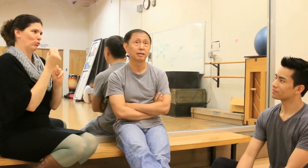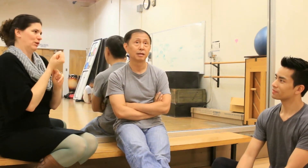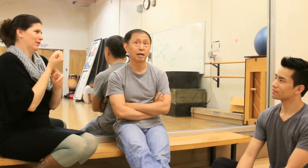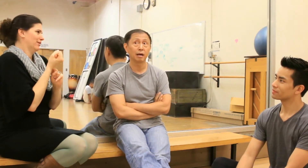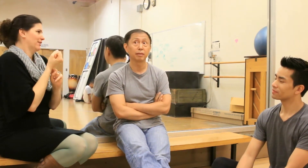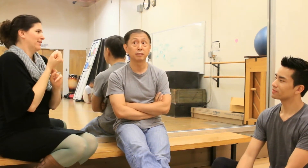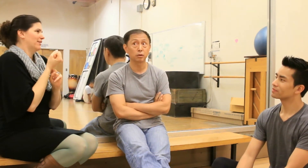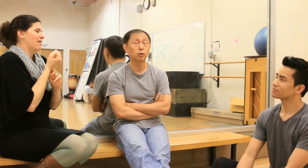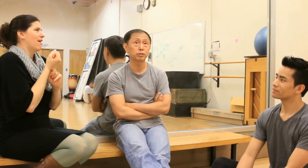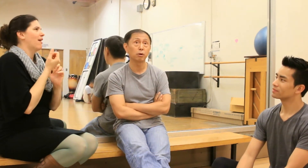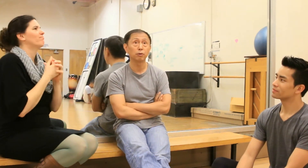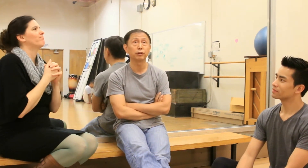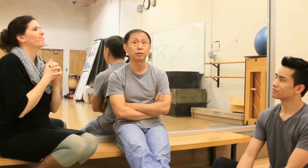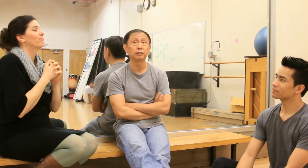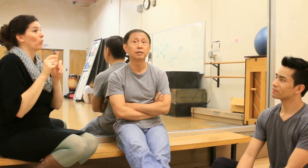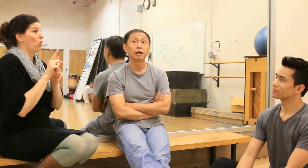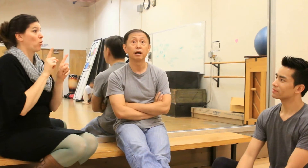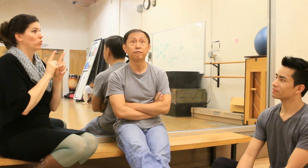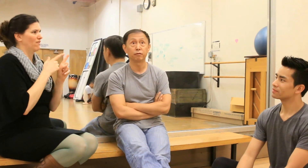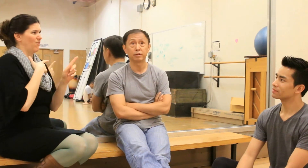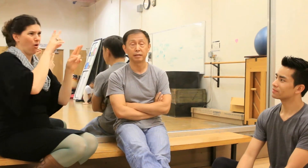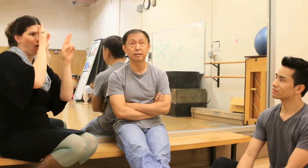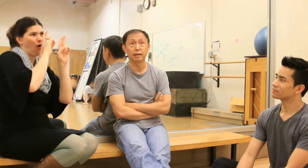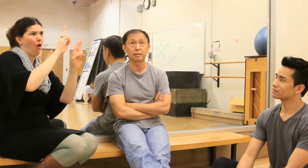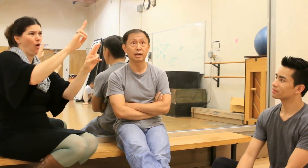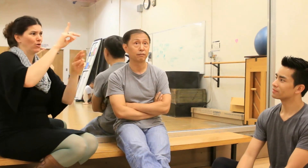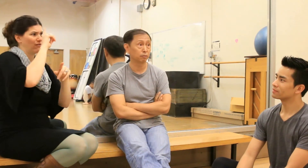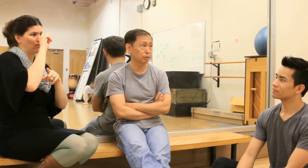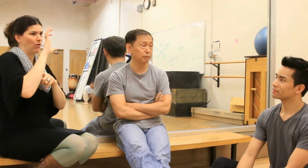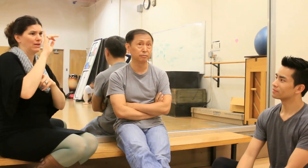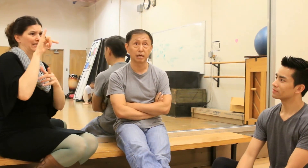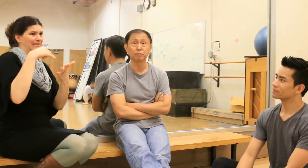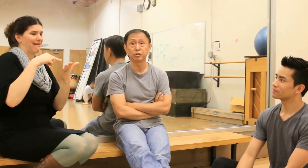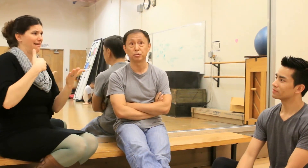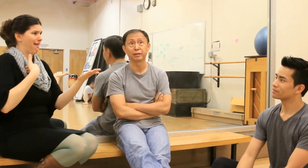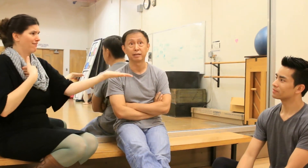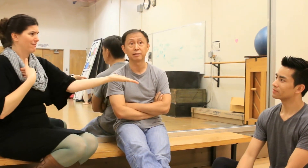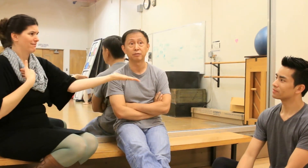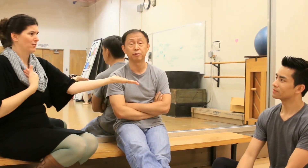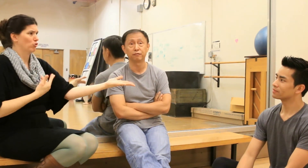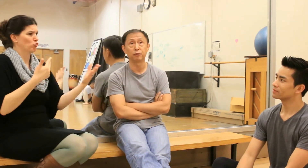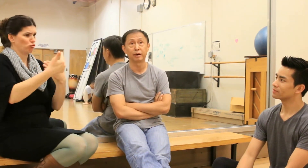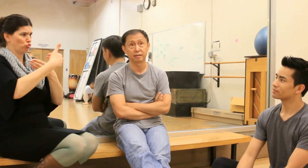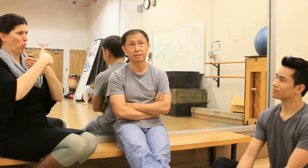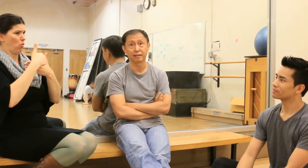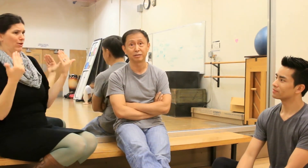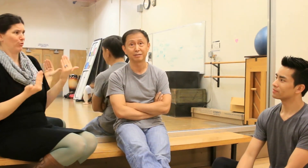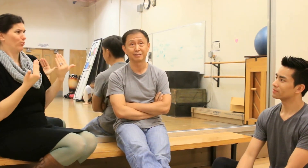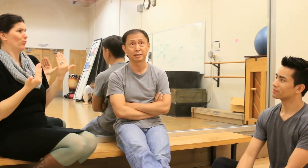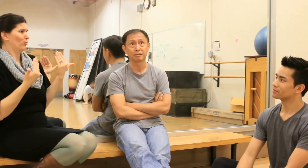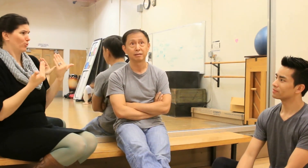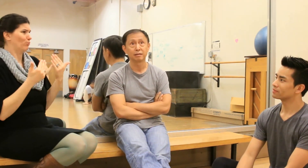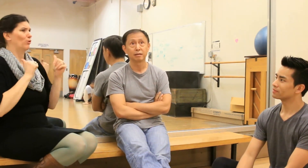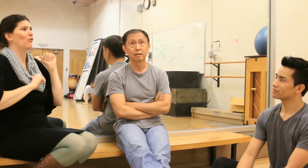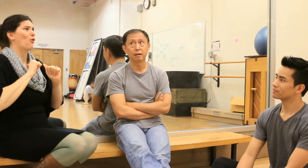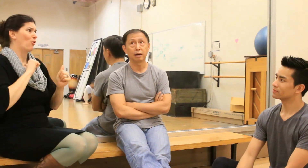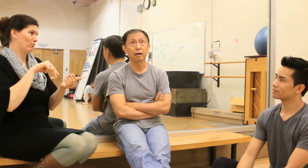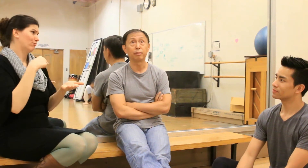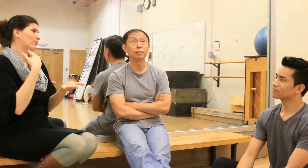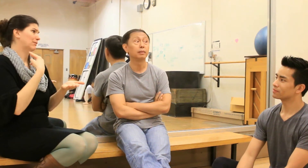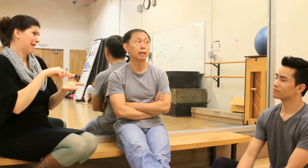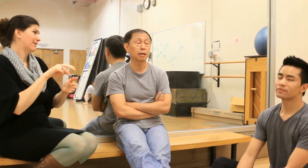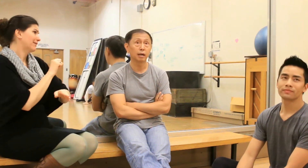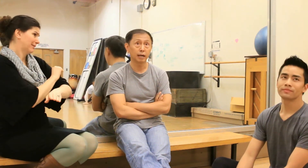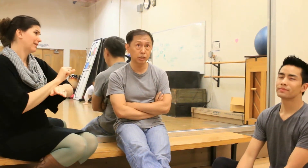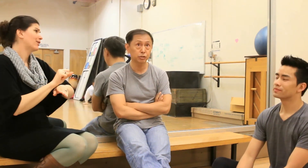situation. And it's also an honor for the city dance to have the greeting to come and join us to perform on stage.